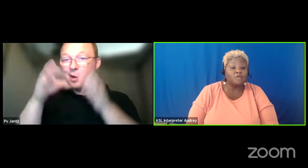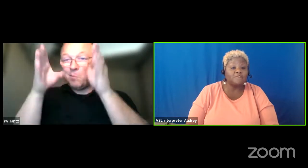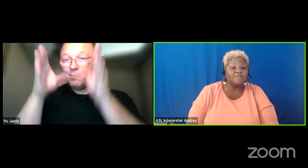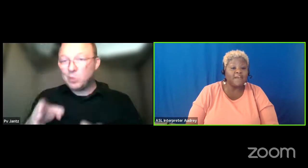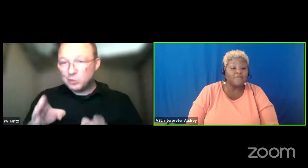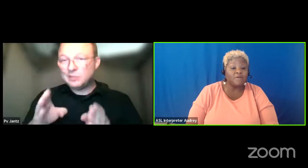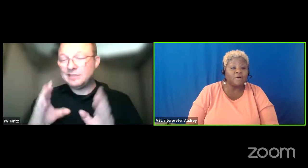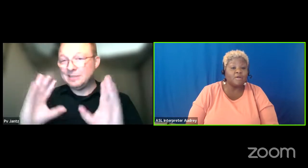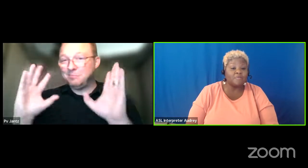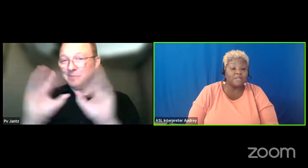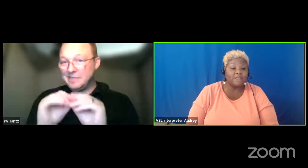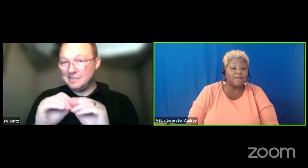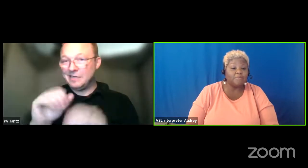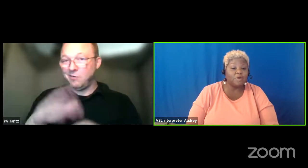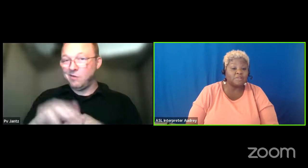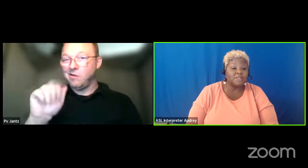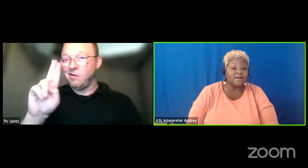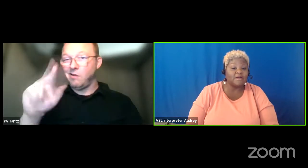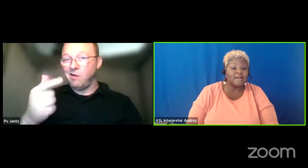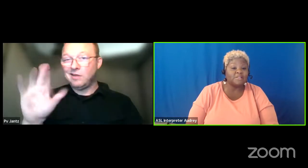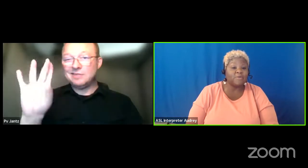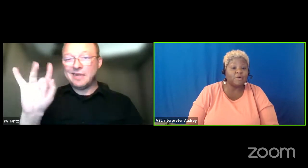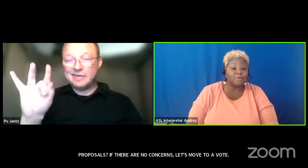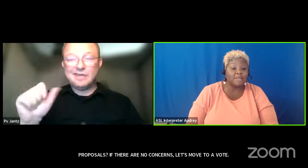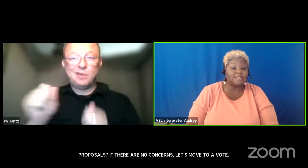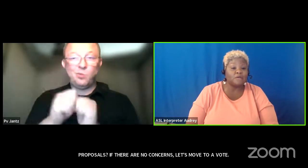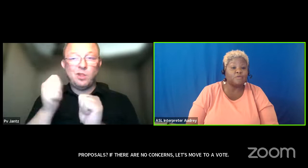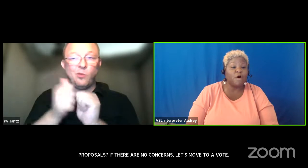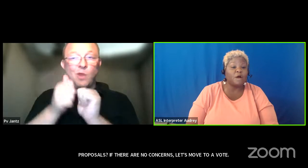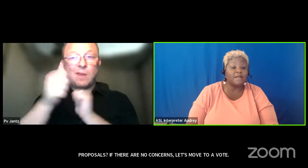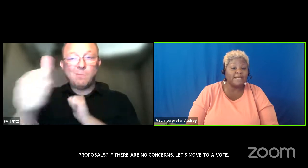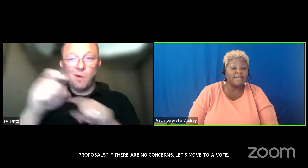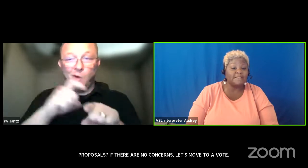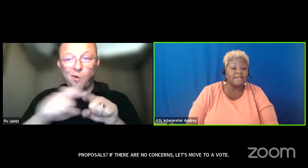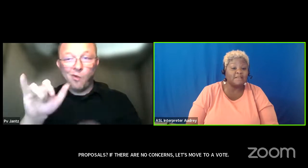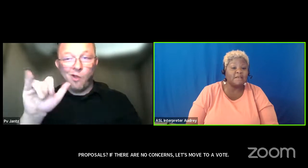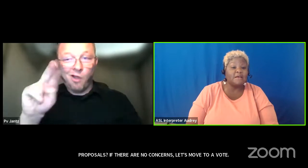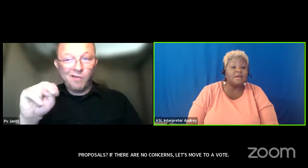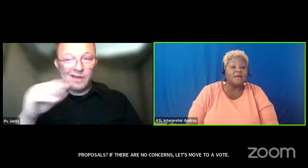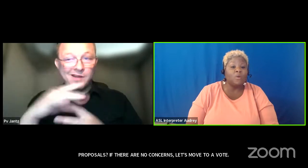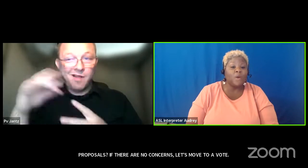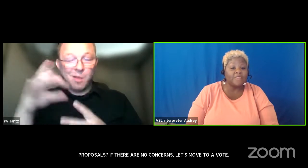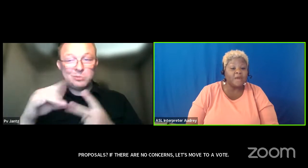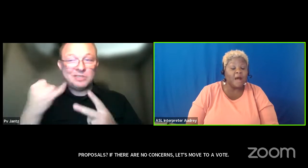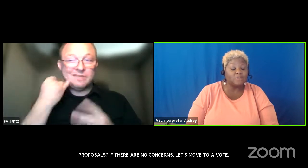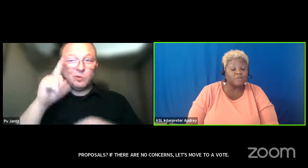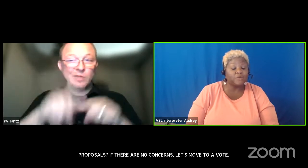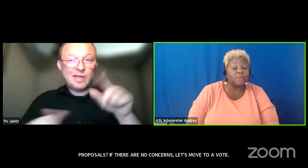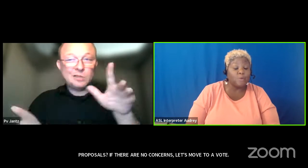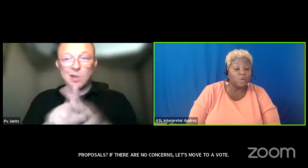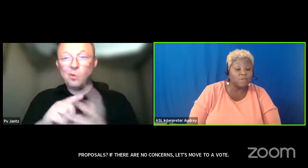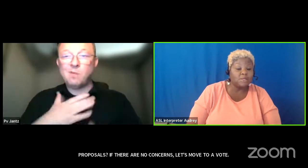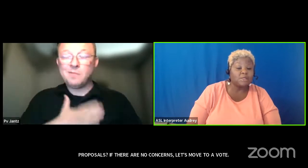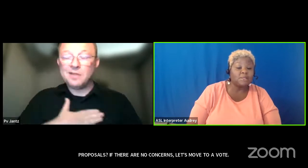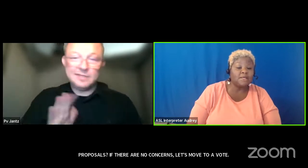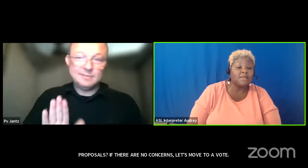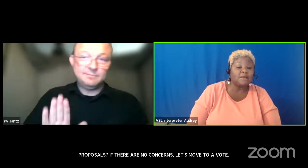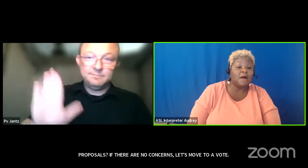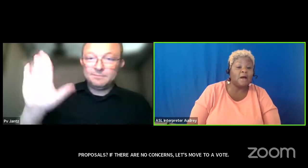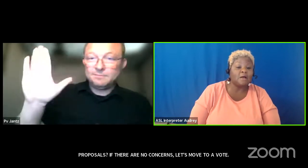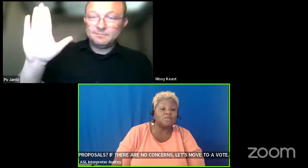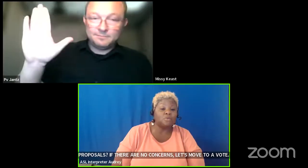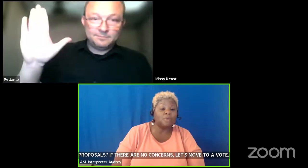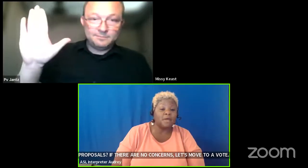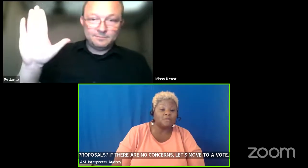All those in favor of meeting in person at our next board meeting scheduled for August 18th with the option of